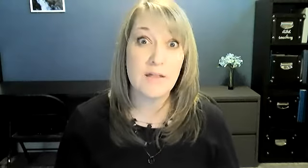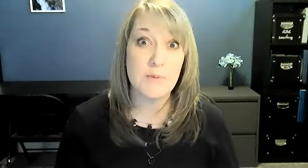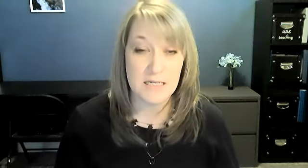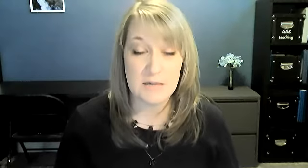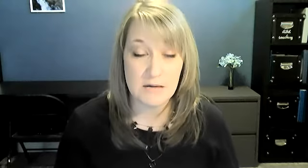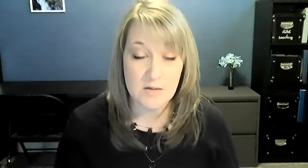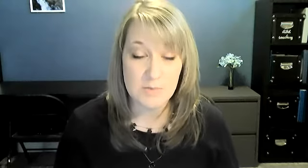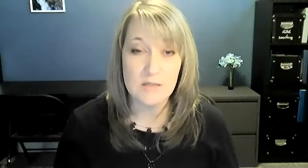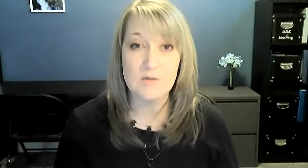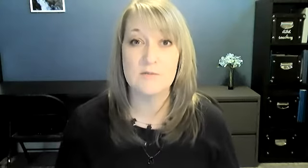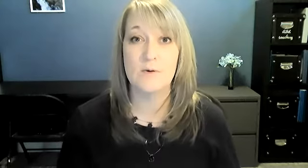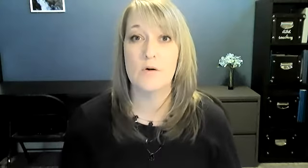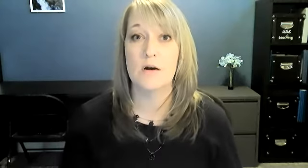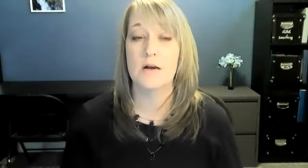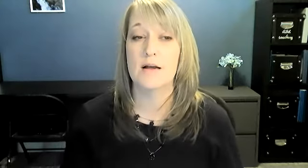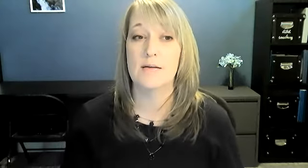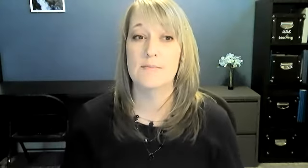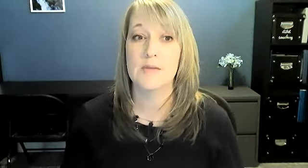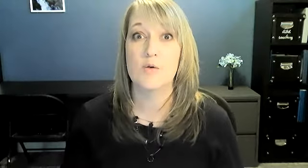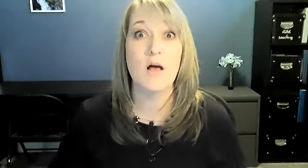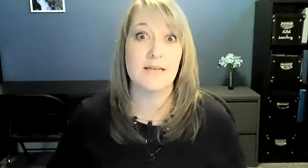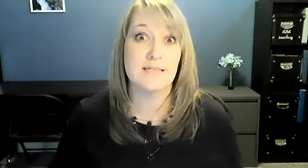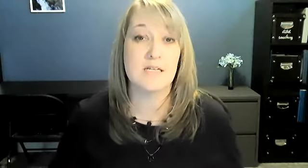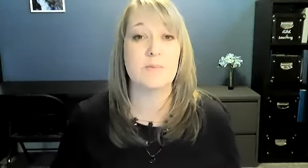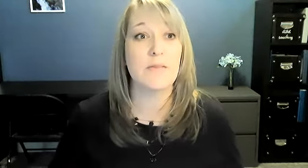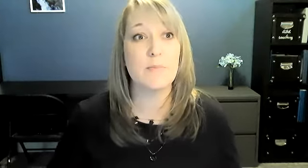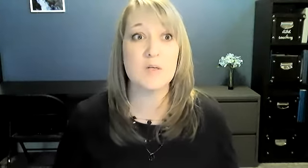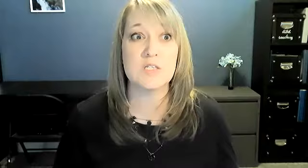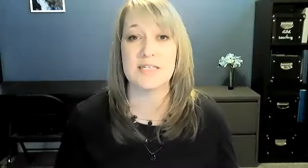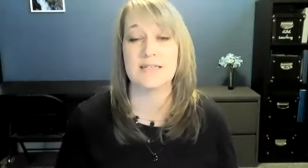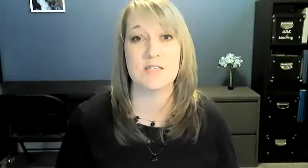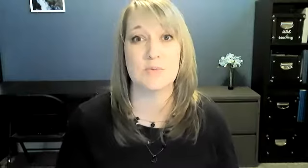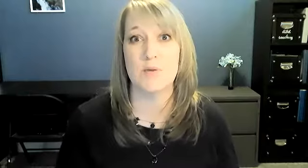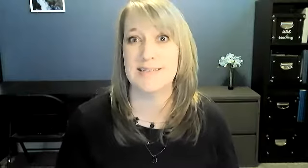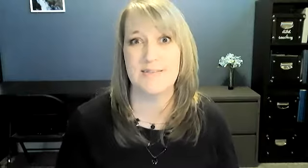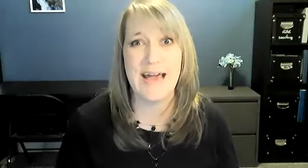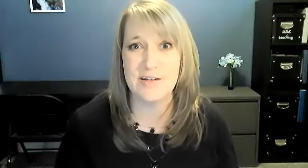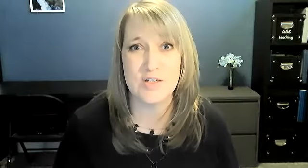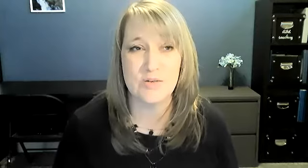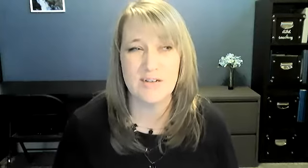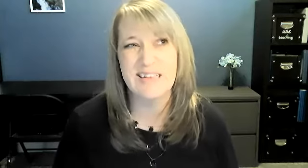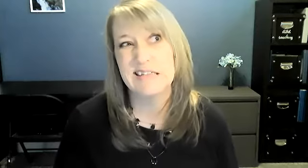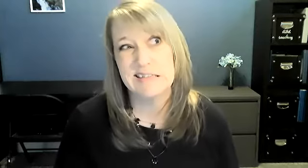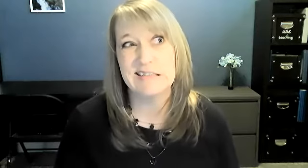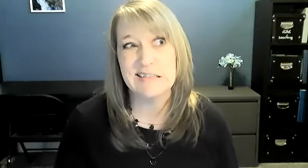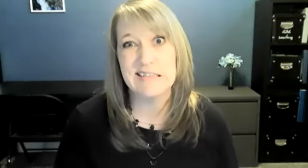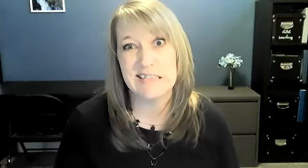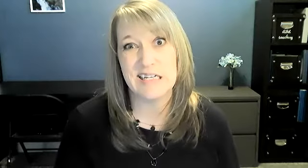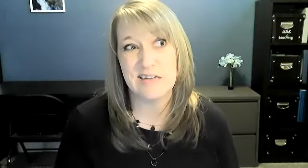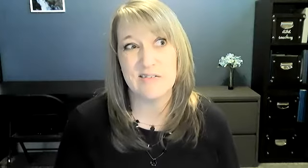but then it can also be used for qualities, to talk about that person just has such a positive attitude, or he's negative all